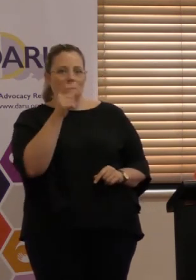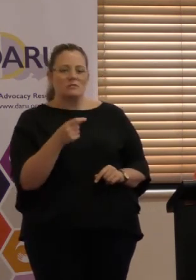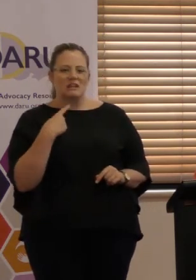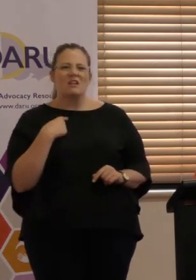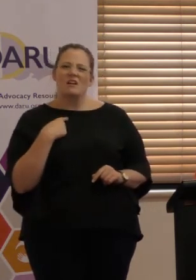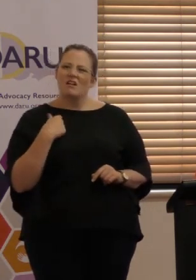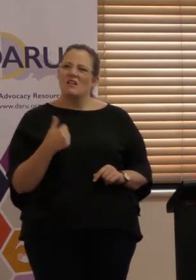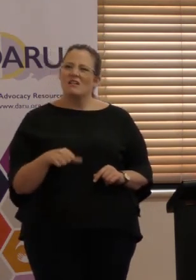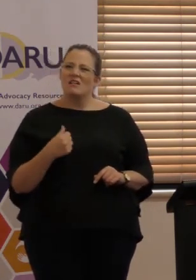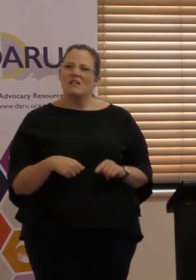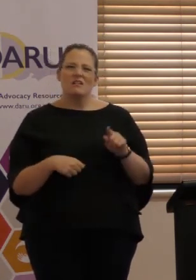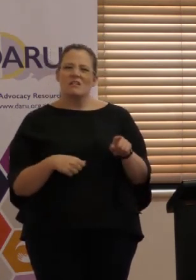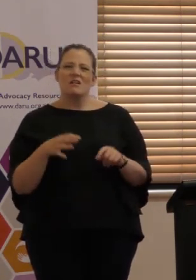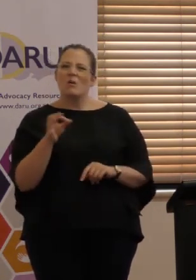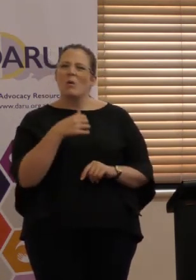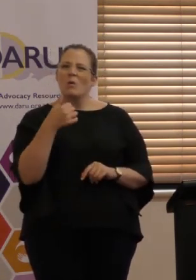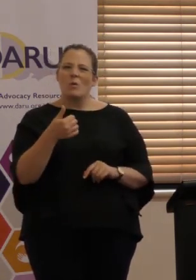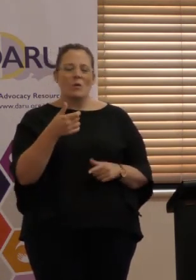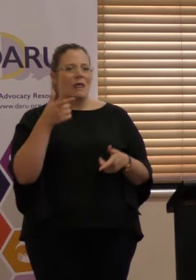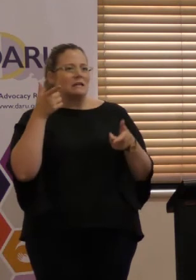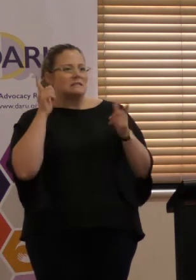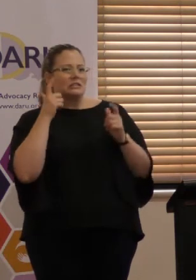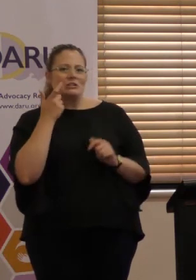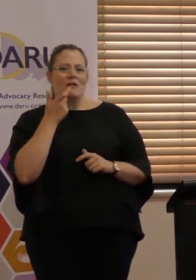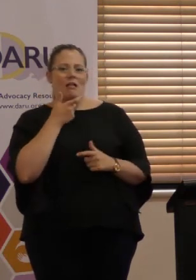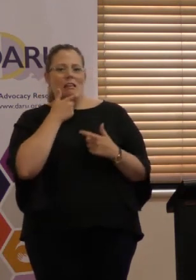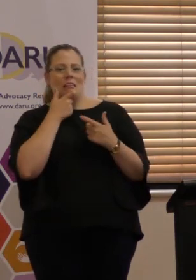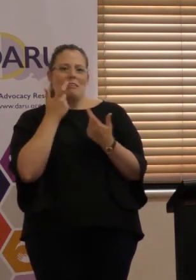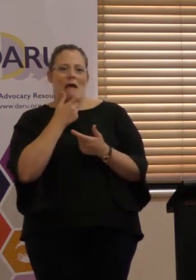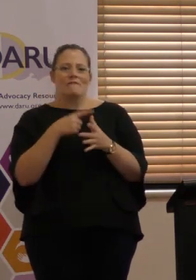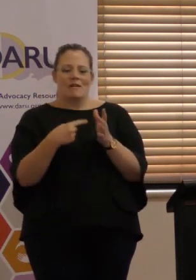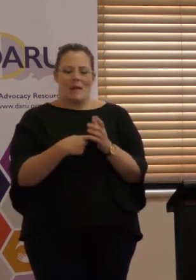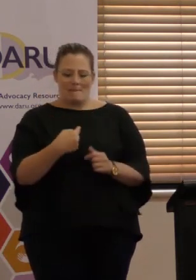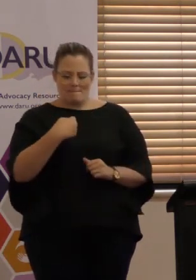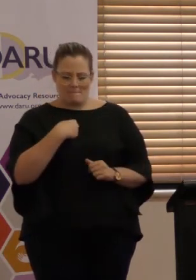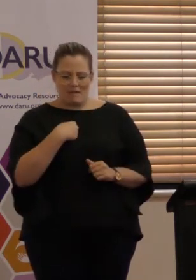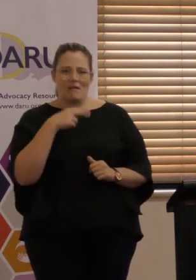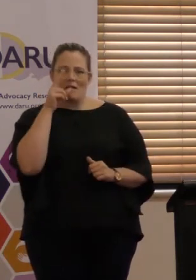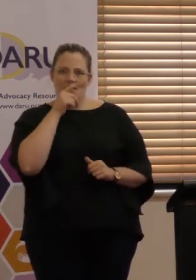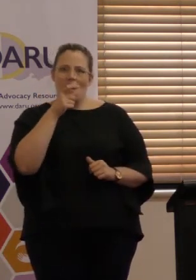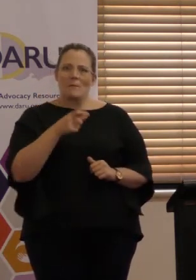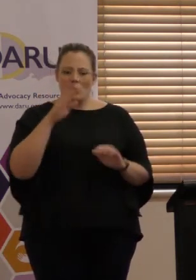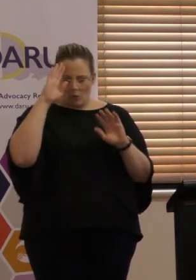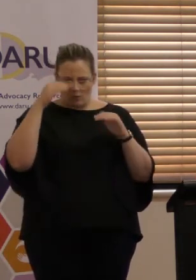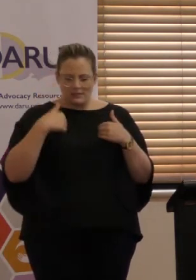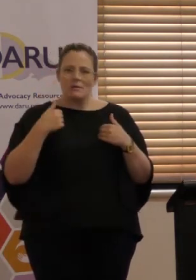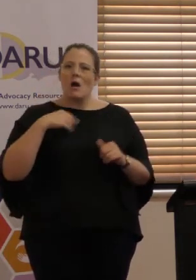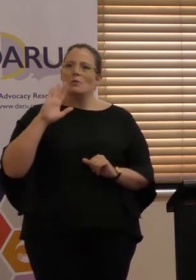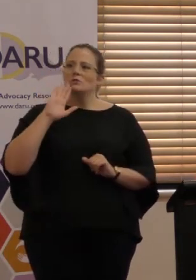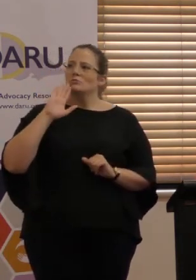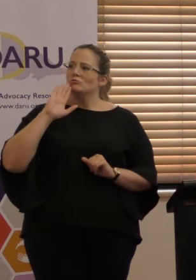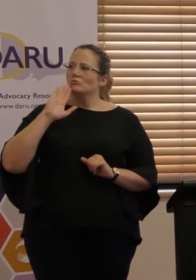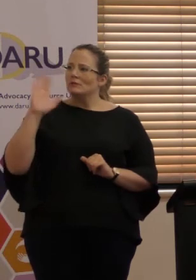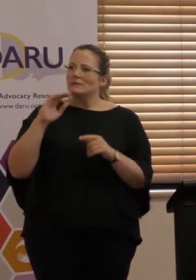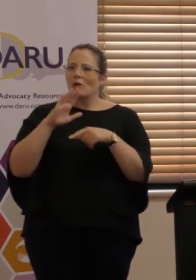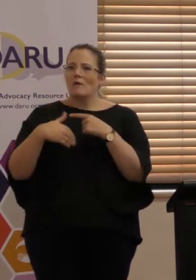my teacher laughed about the fact that I was a young person with autism giving a presentation about social